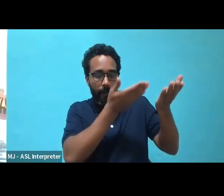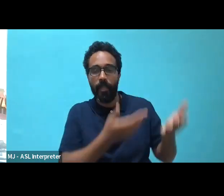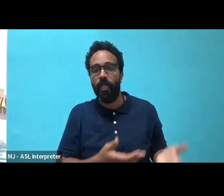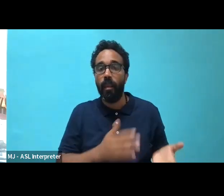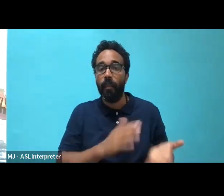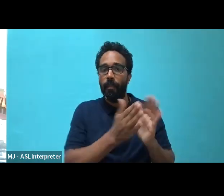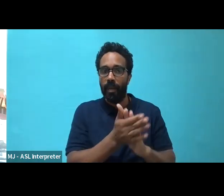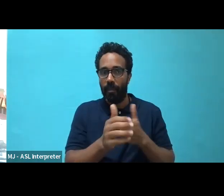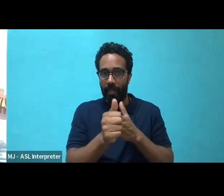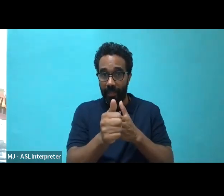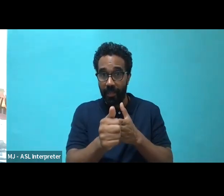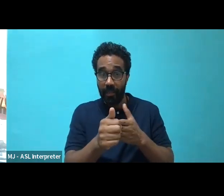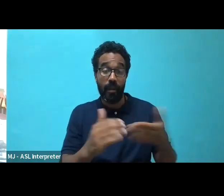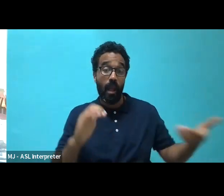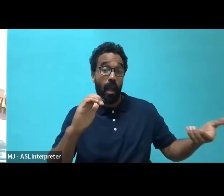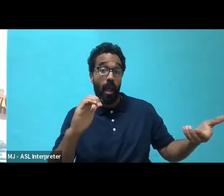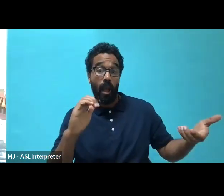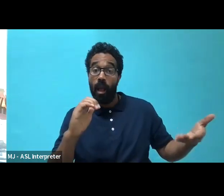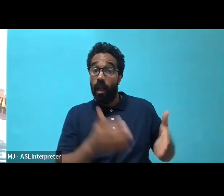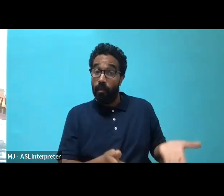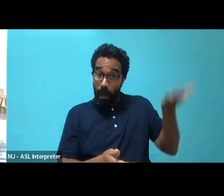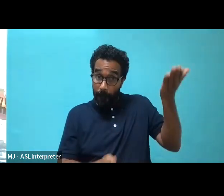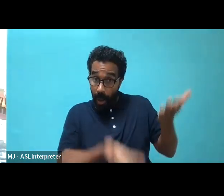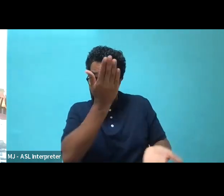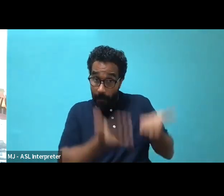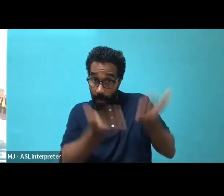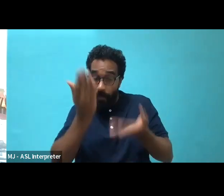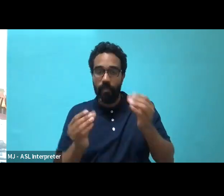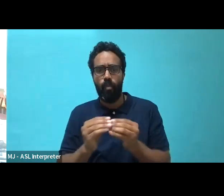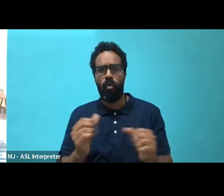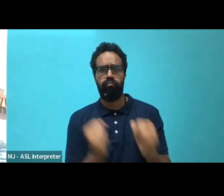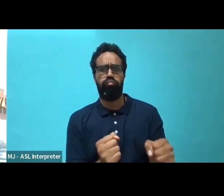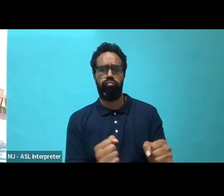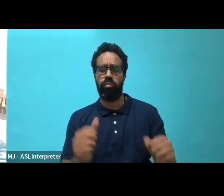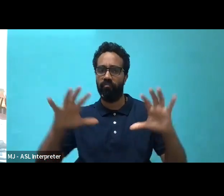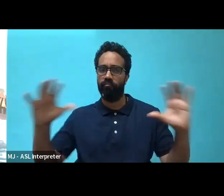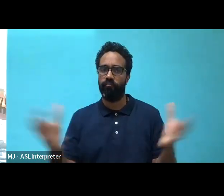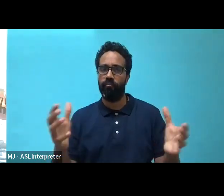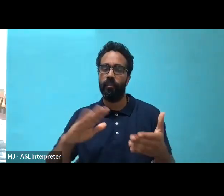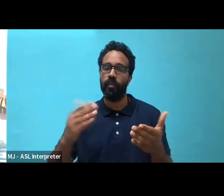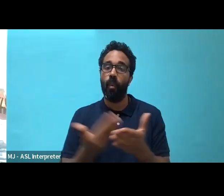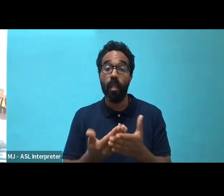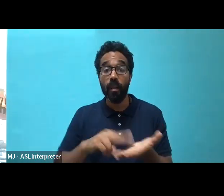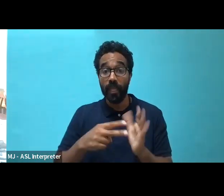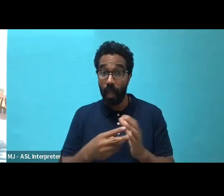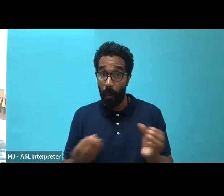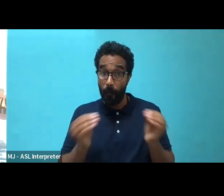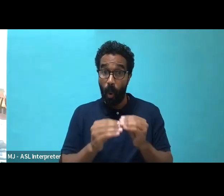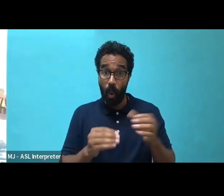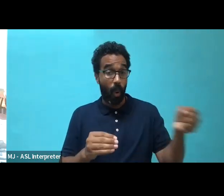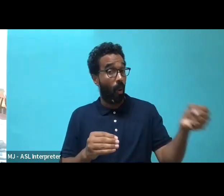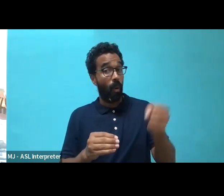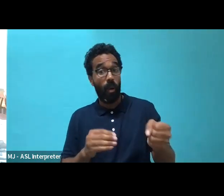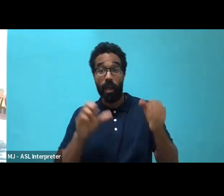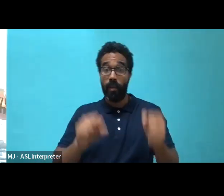stronger. You know, the more spokespersons, the better. And again, it's not to absolve anyone of their